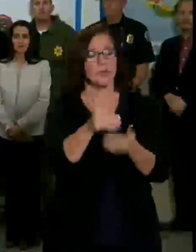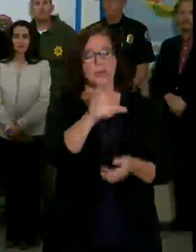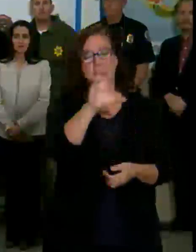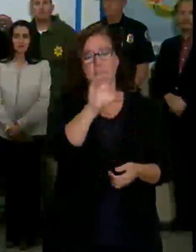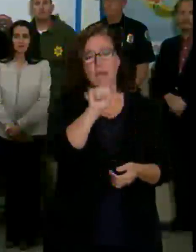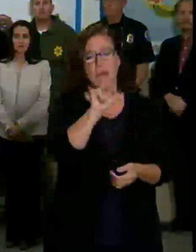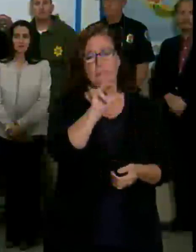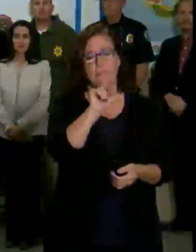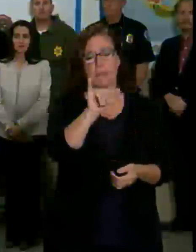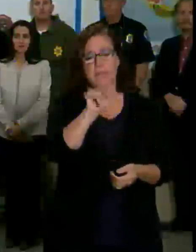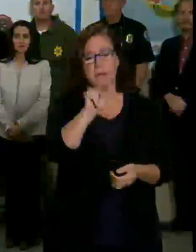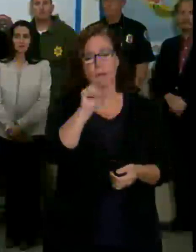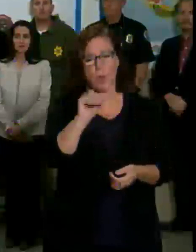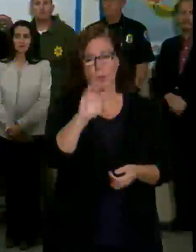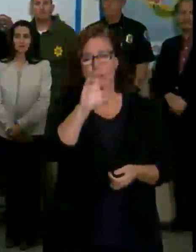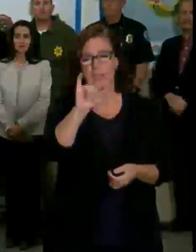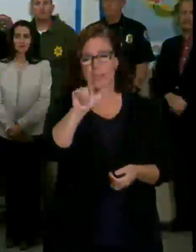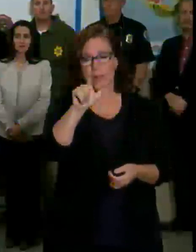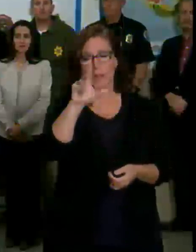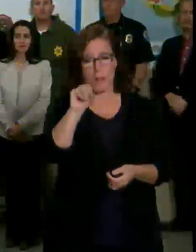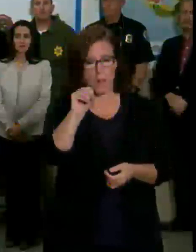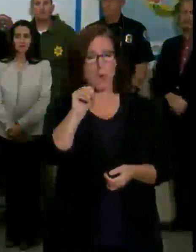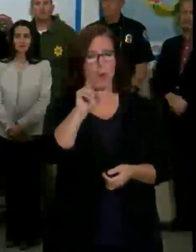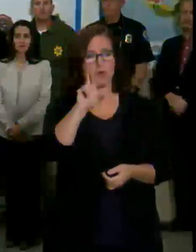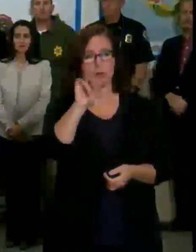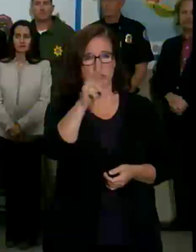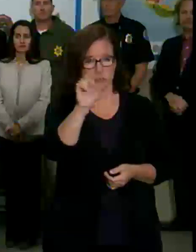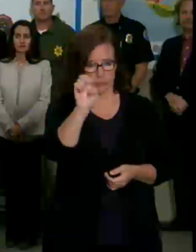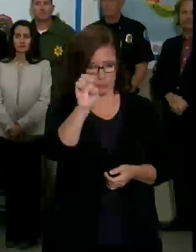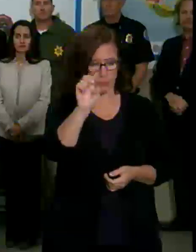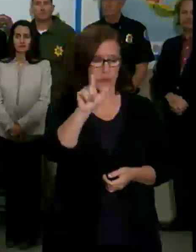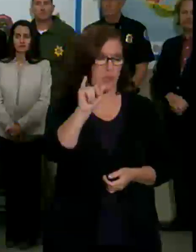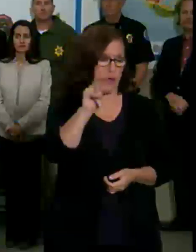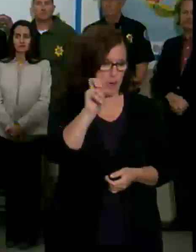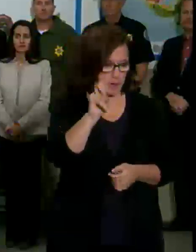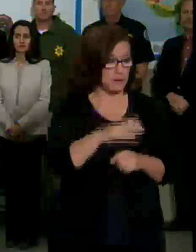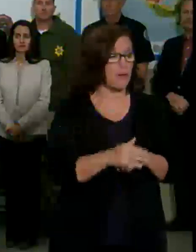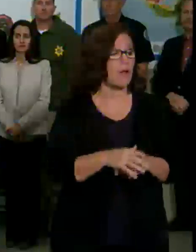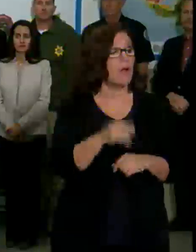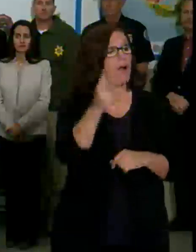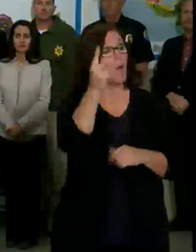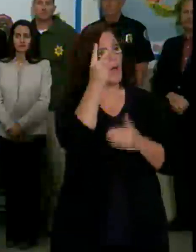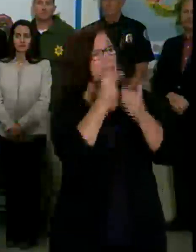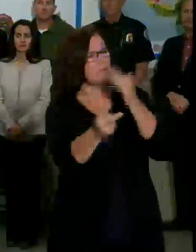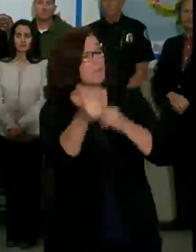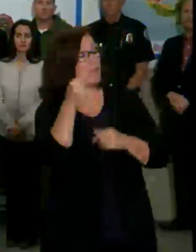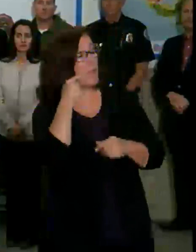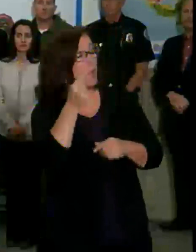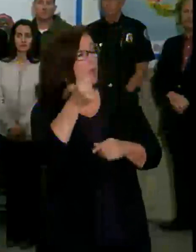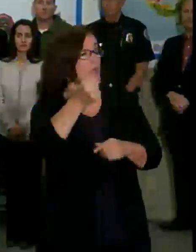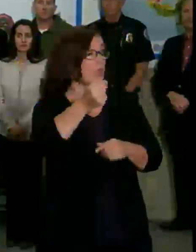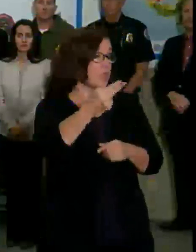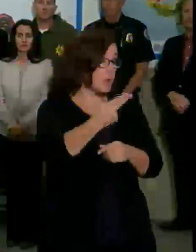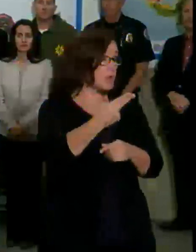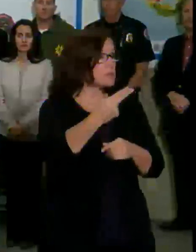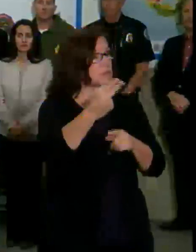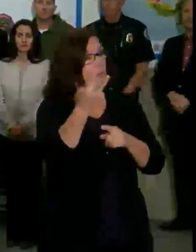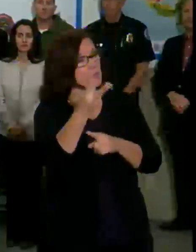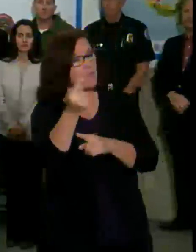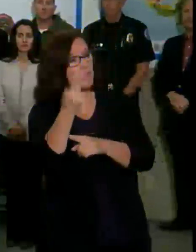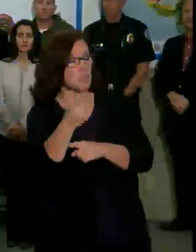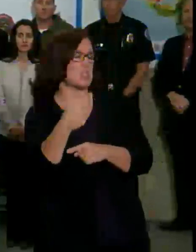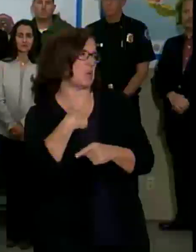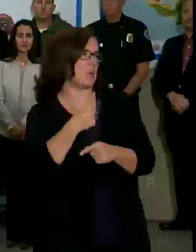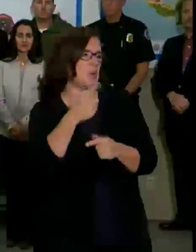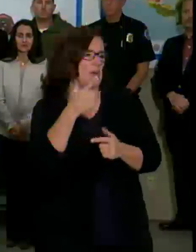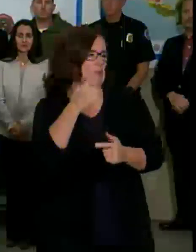And with the future forecast that we see for Thursday, we see it continuing to march along that front country. And we